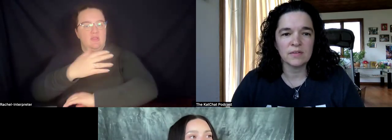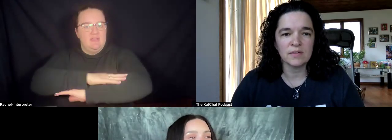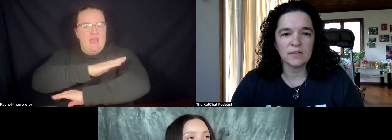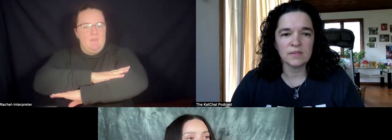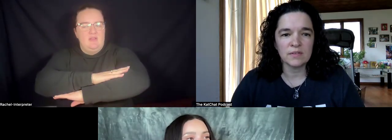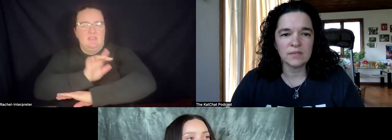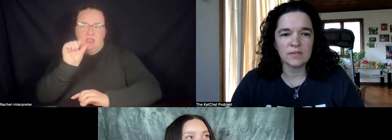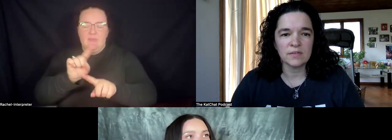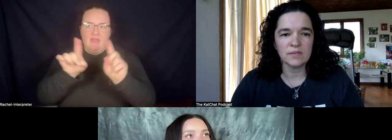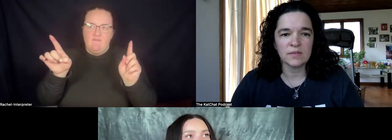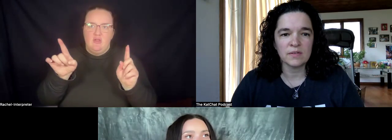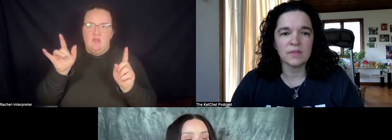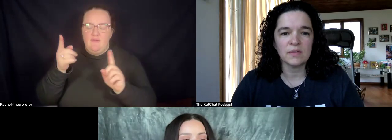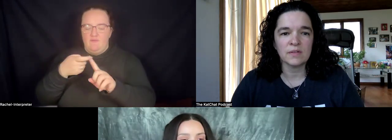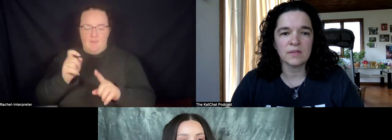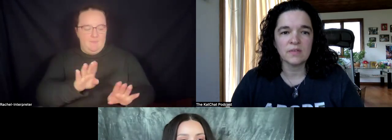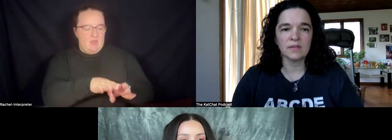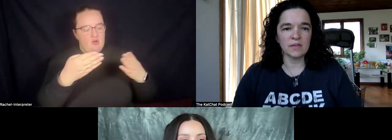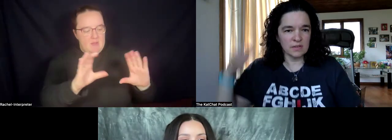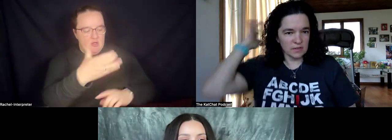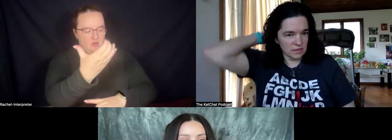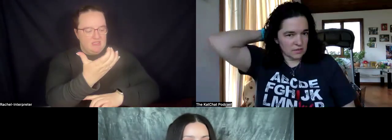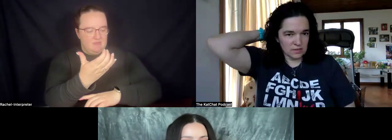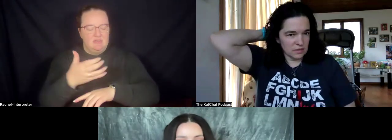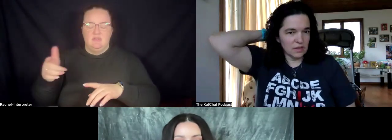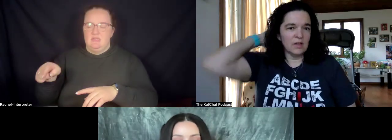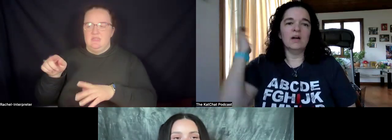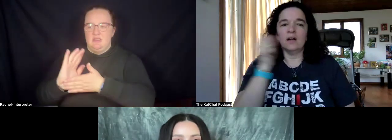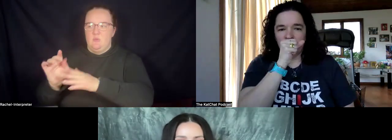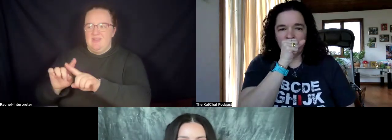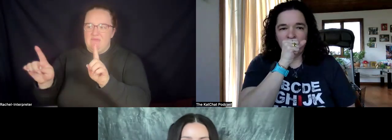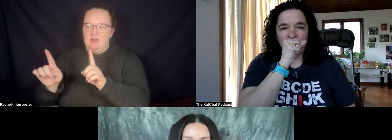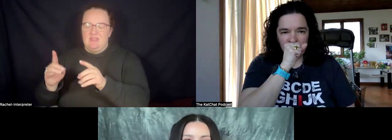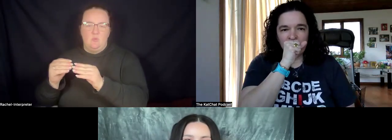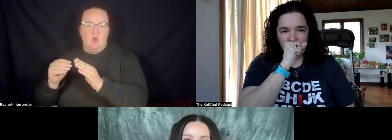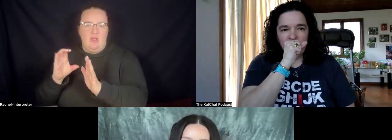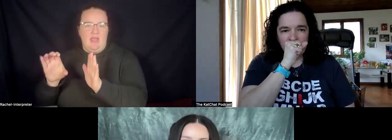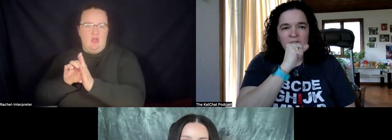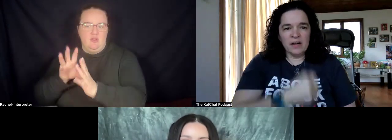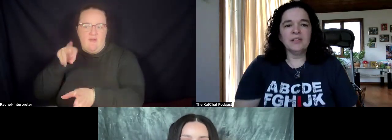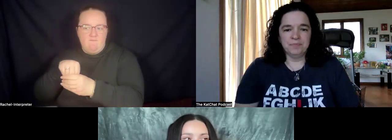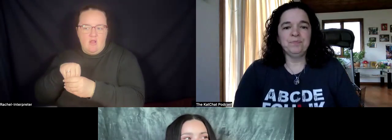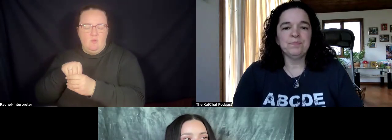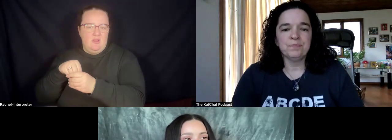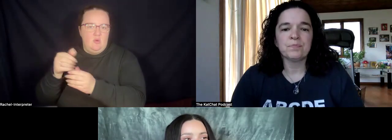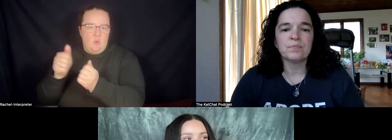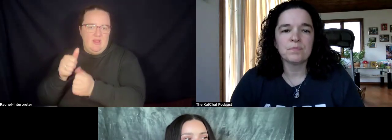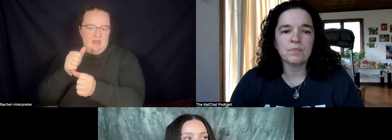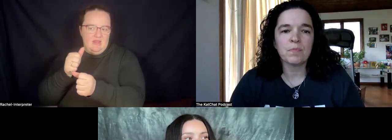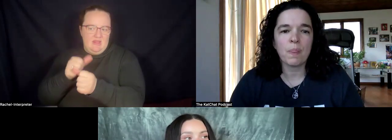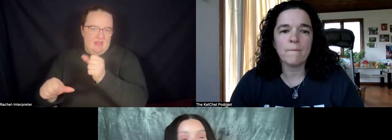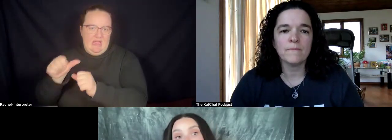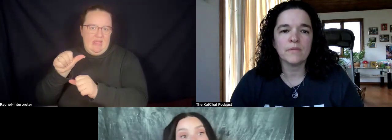the Unwrapping because there was a lot more character involvement within each other's storylines